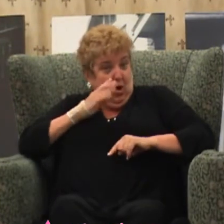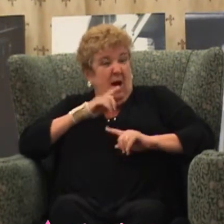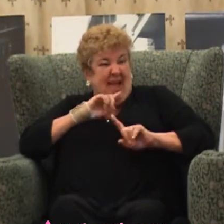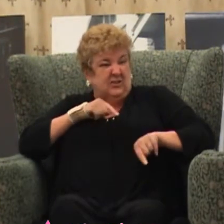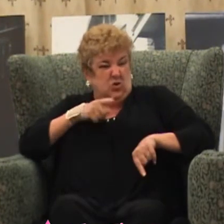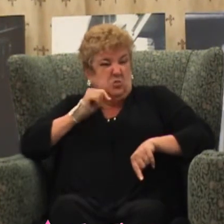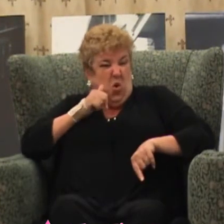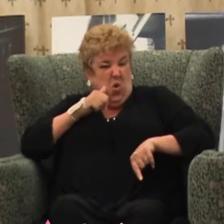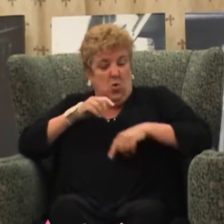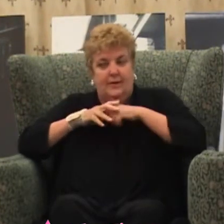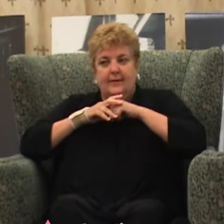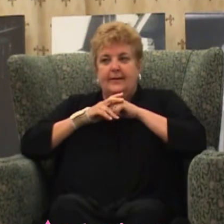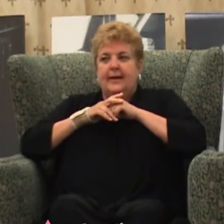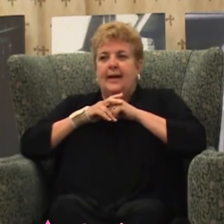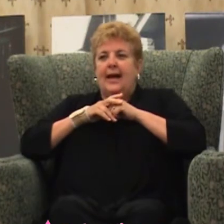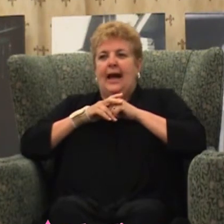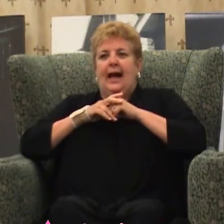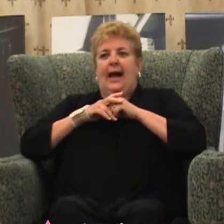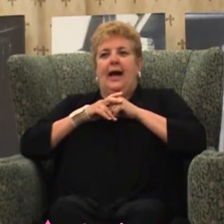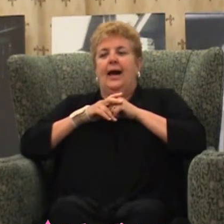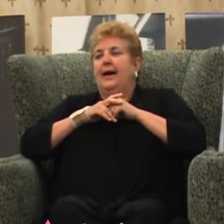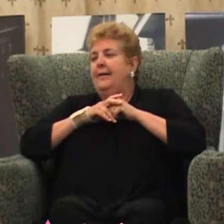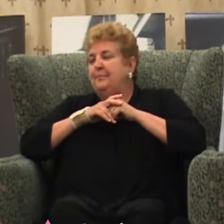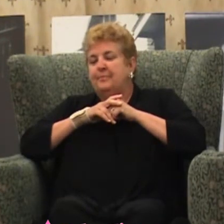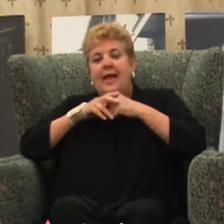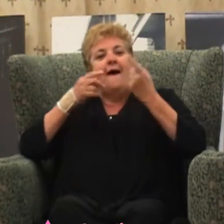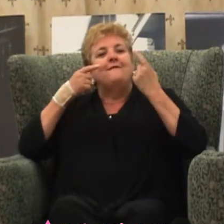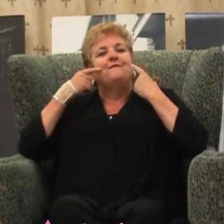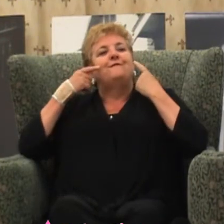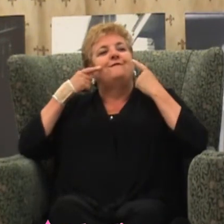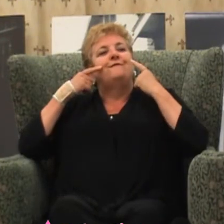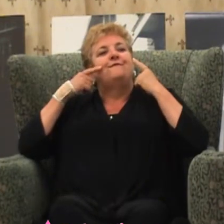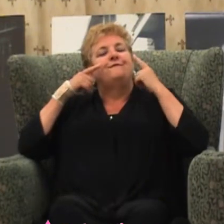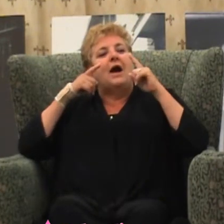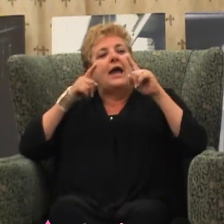But I got it. I'm finally, after reading this thing 6 times, I